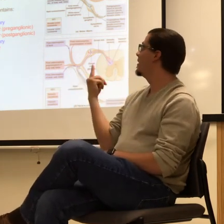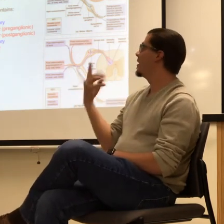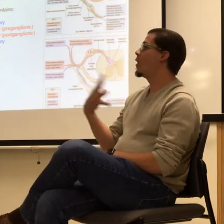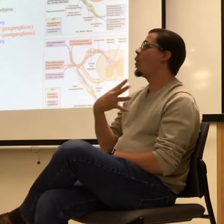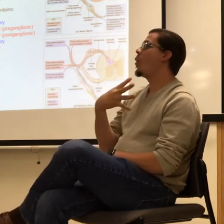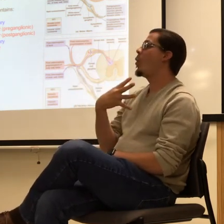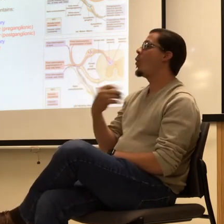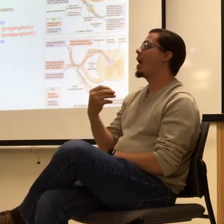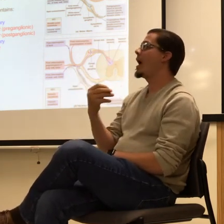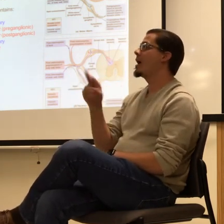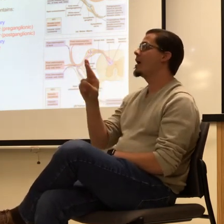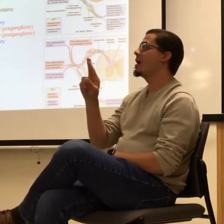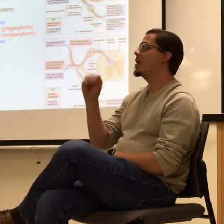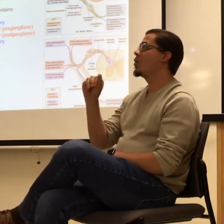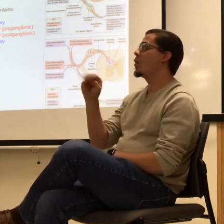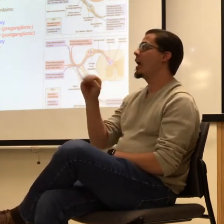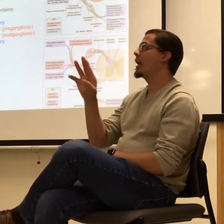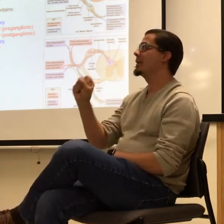ramus.